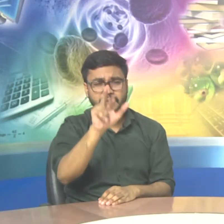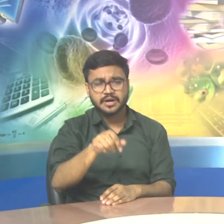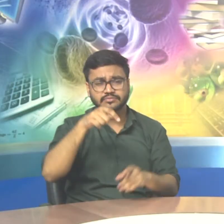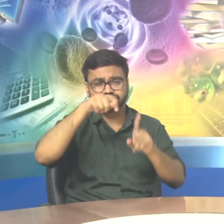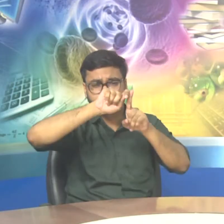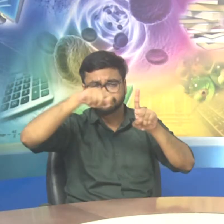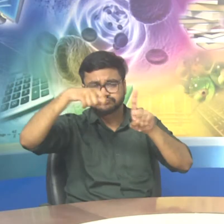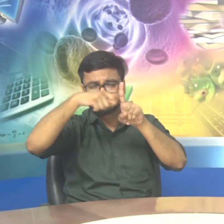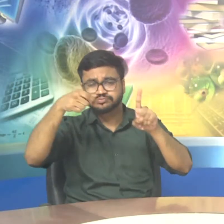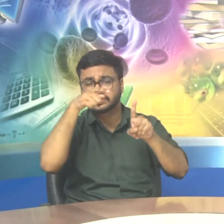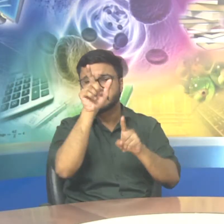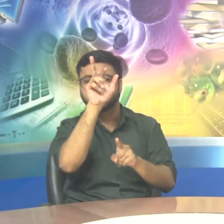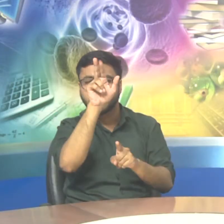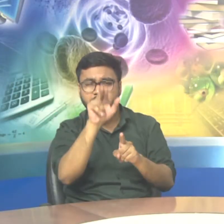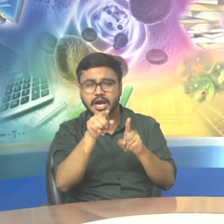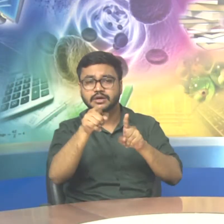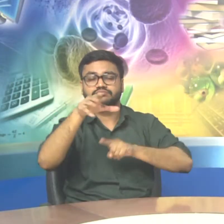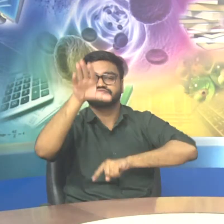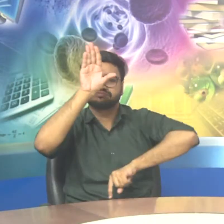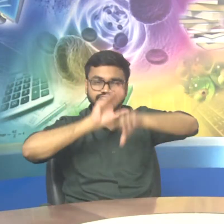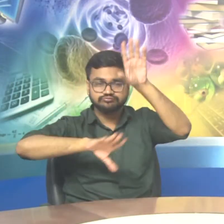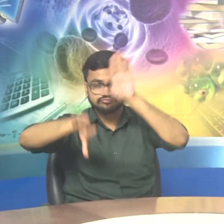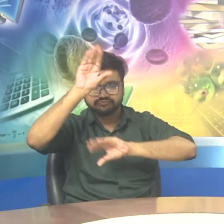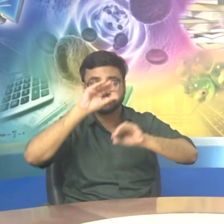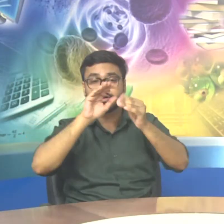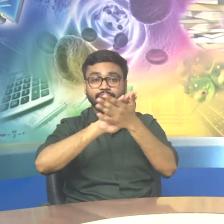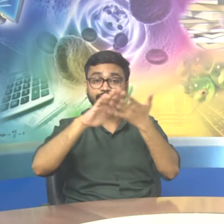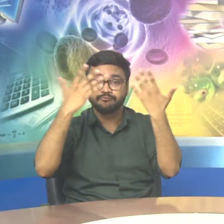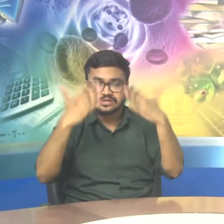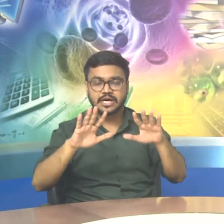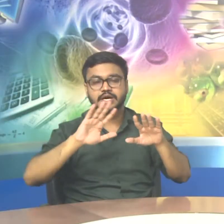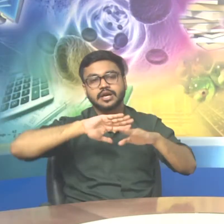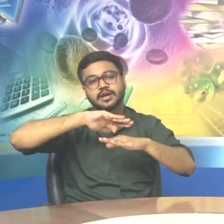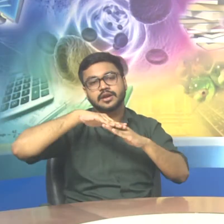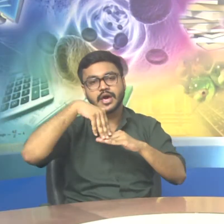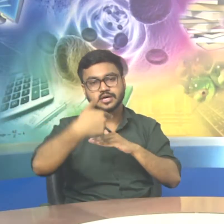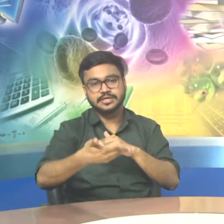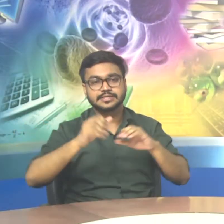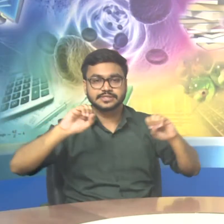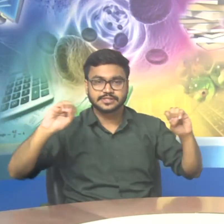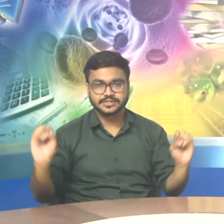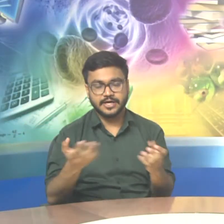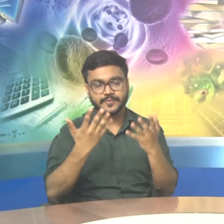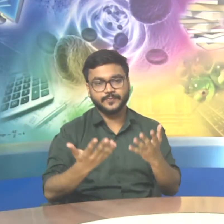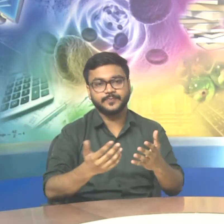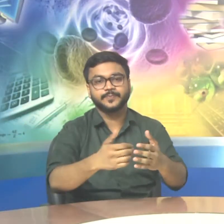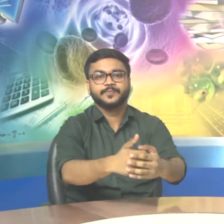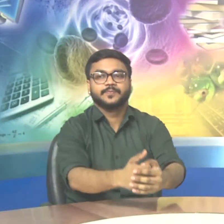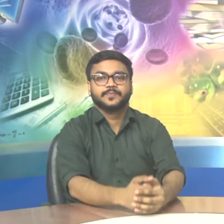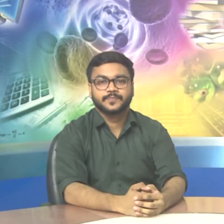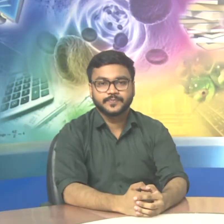Before starting our lesson, let's learn some difficult words for better understanding.